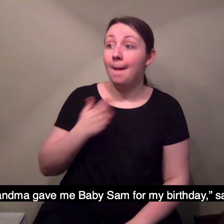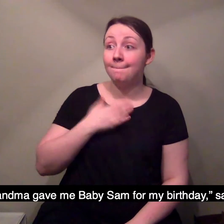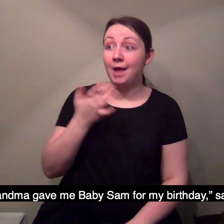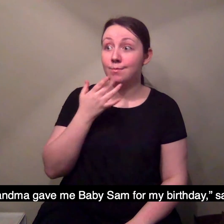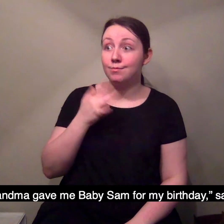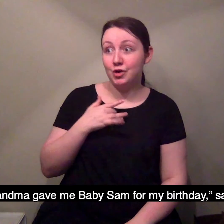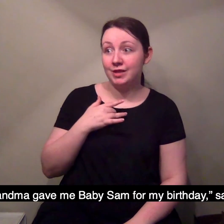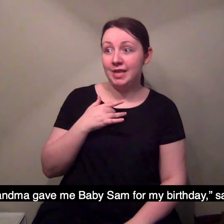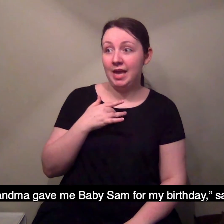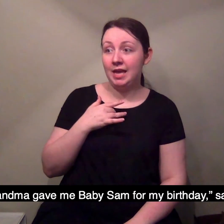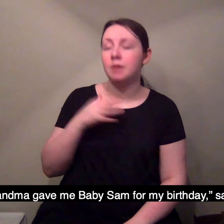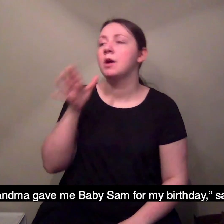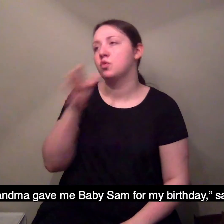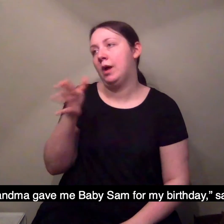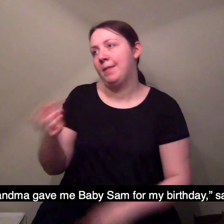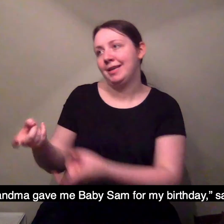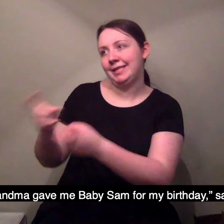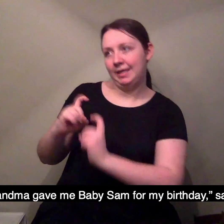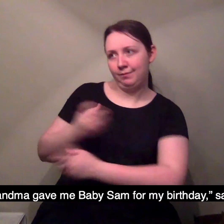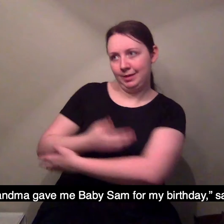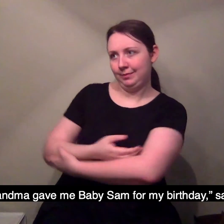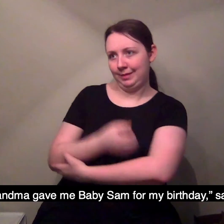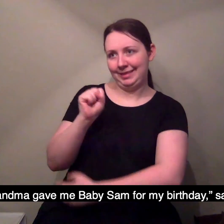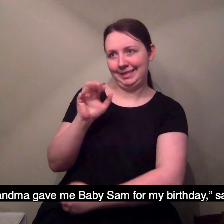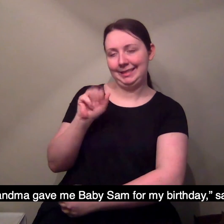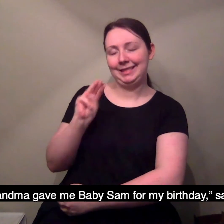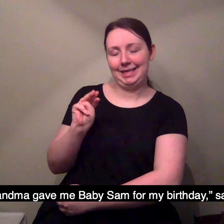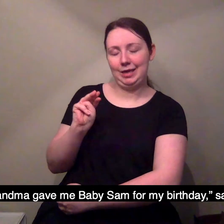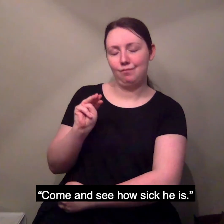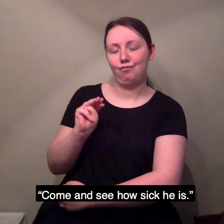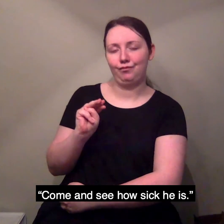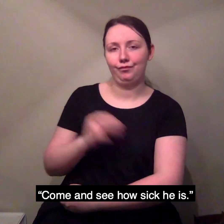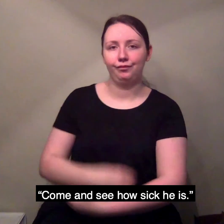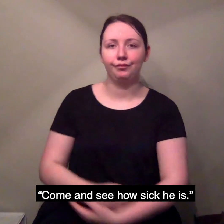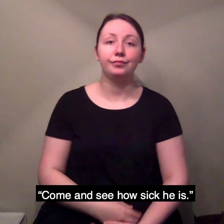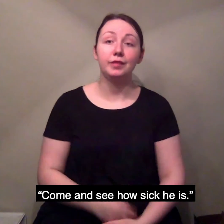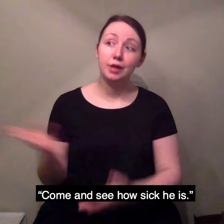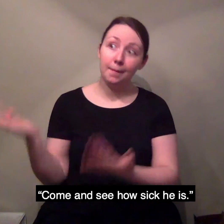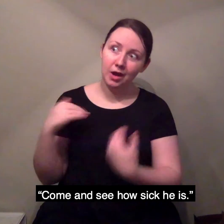"Grandma gave me baby Sam for my birthday," said Alice. "Come and see how sick he is."